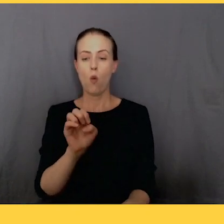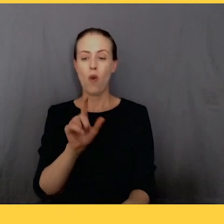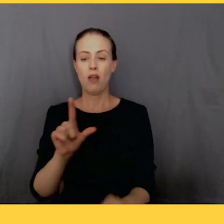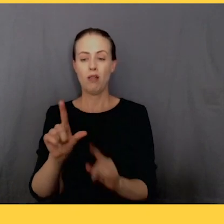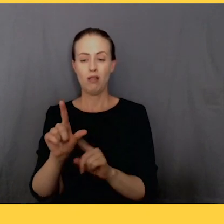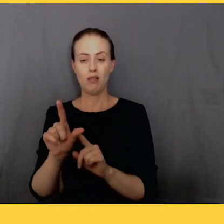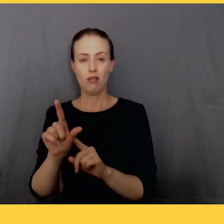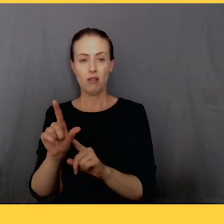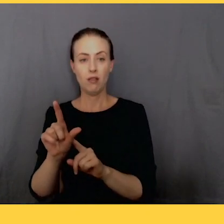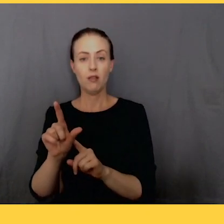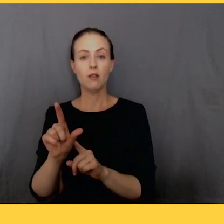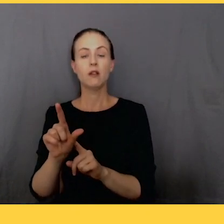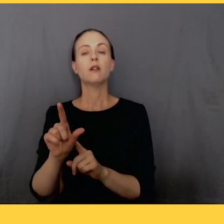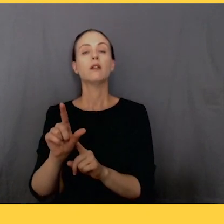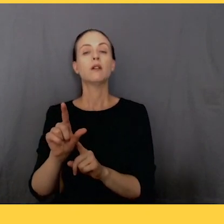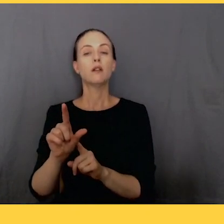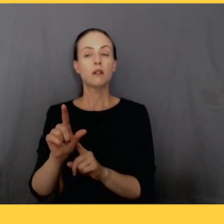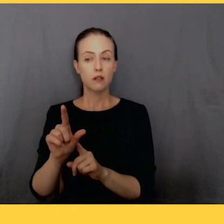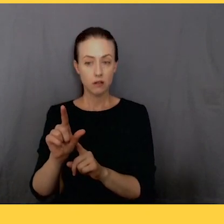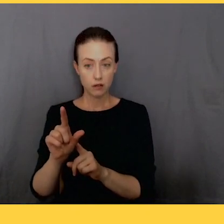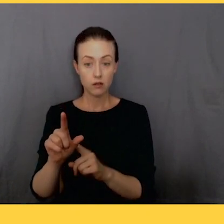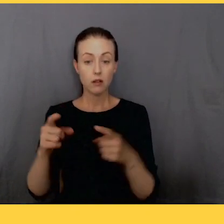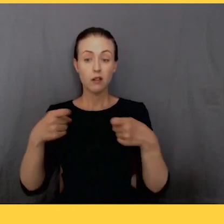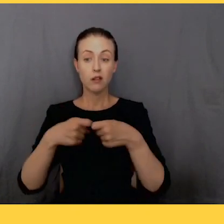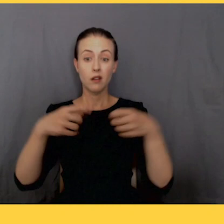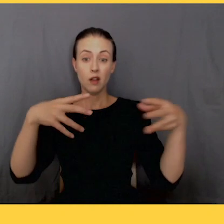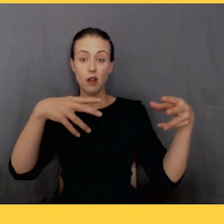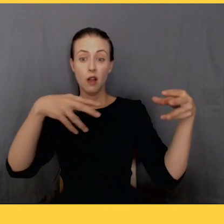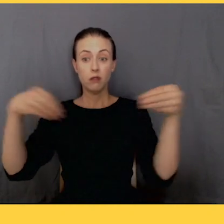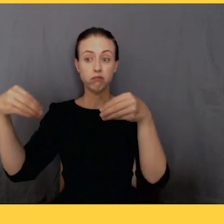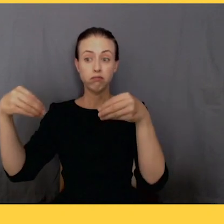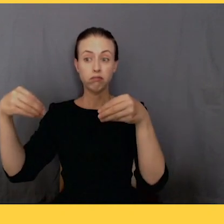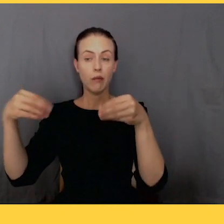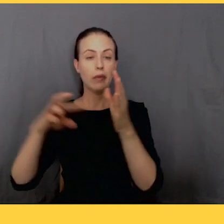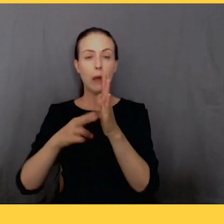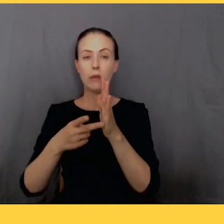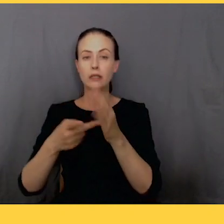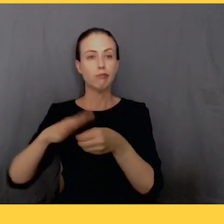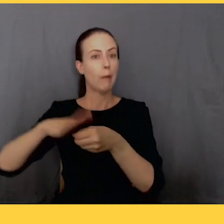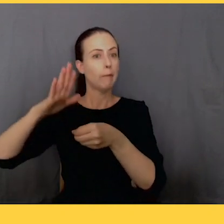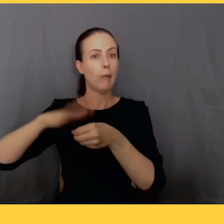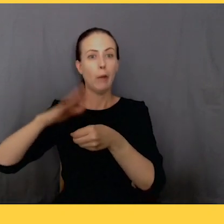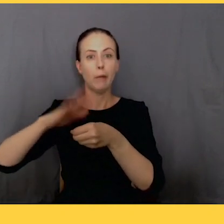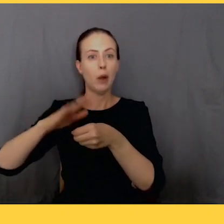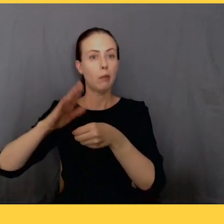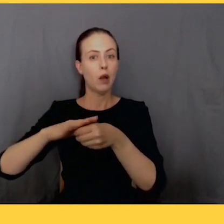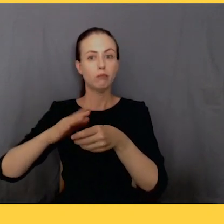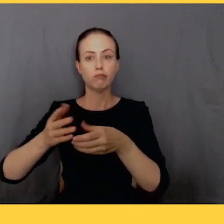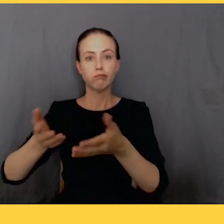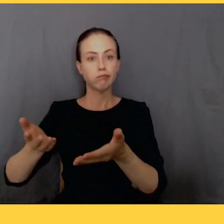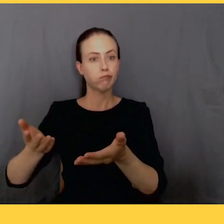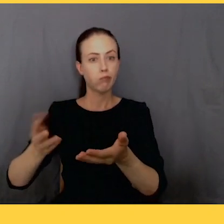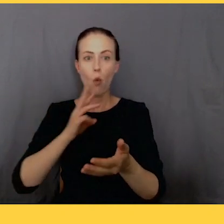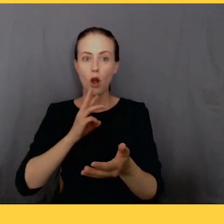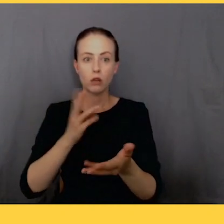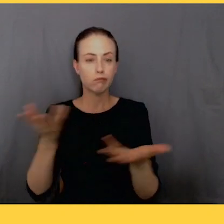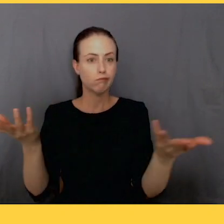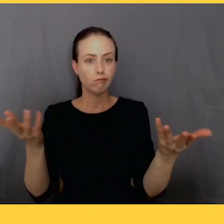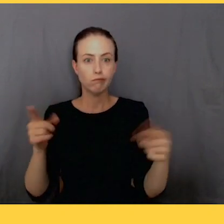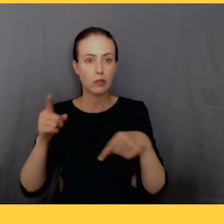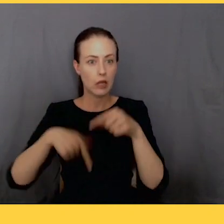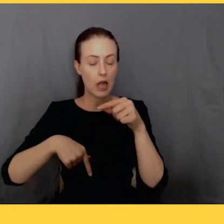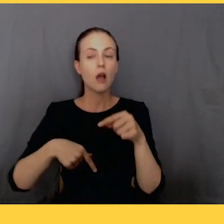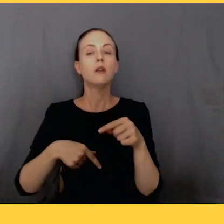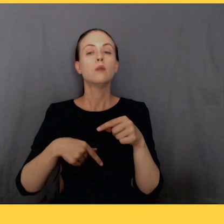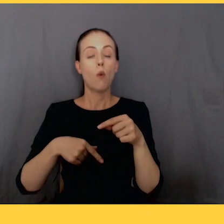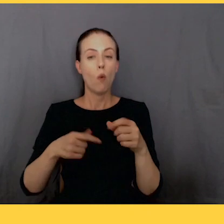those customers lose power, their ability to pump is really difficult. So for those, we launched that program today. It